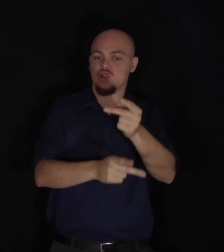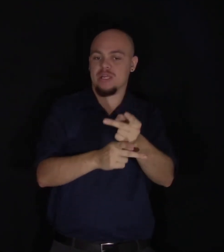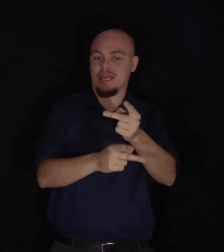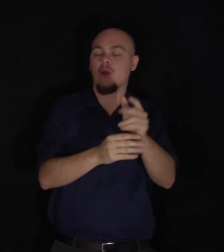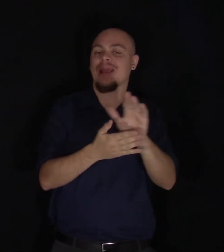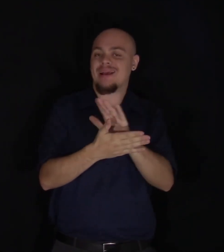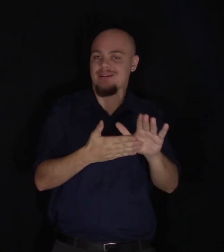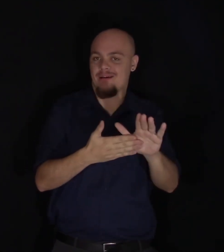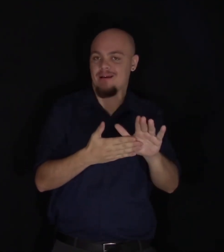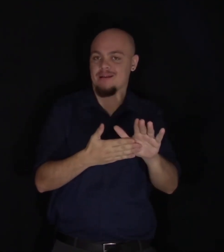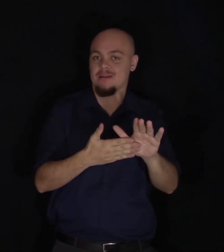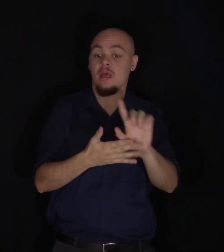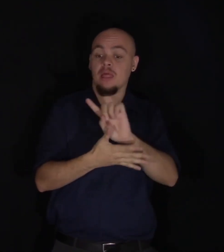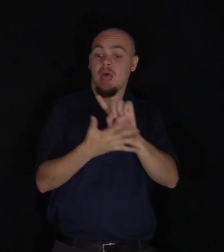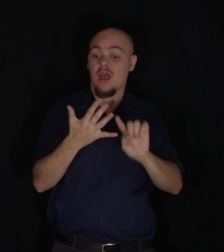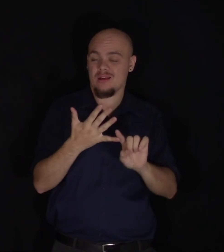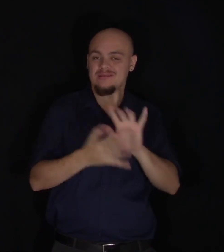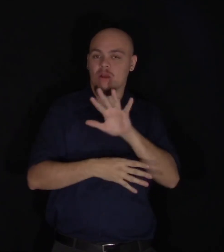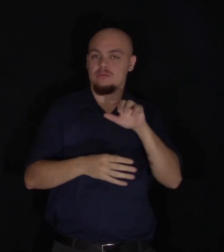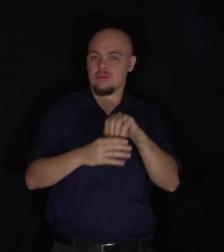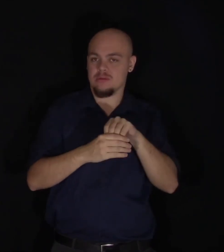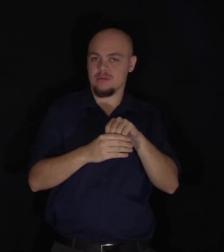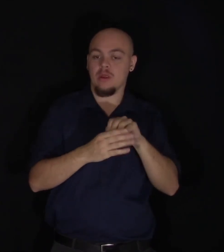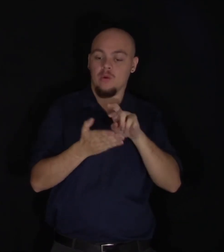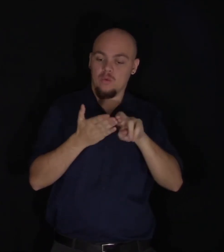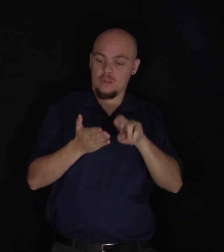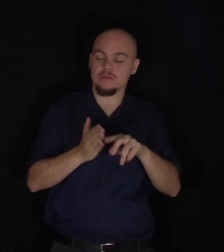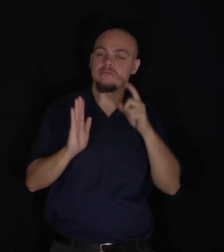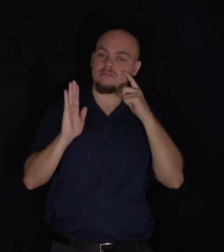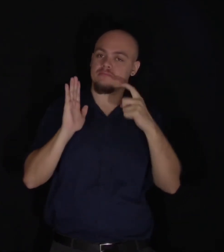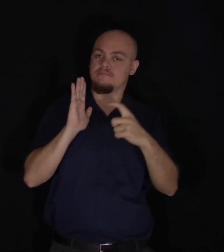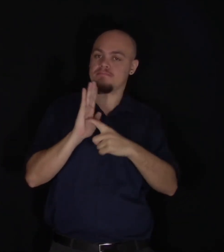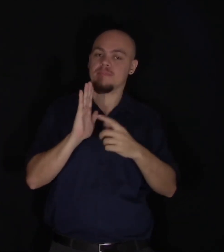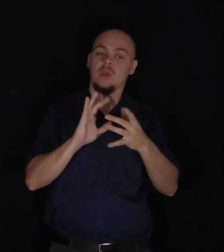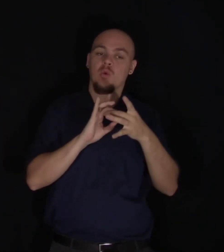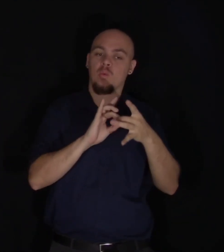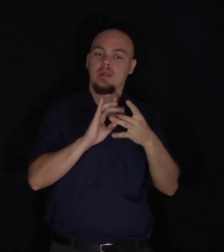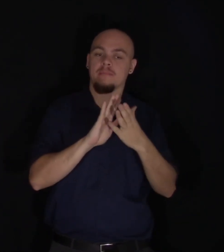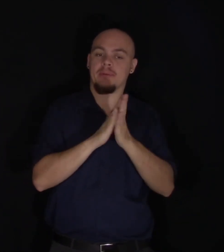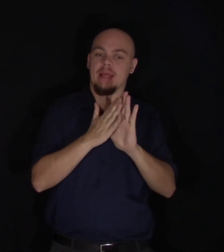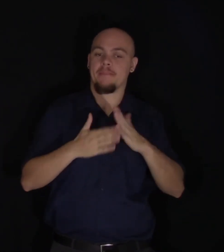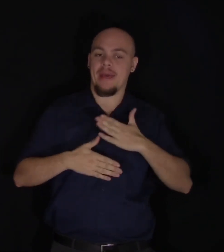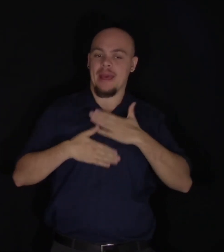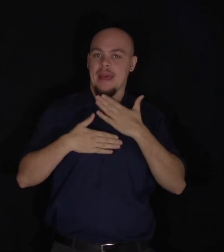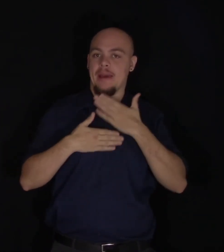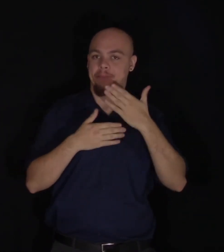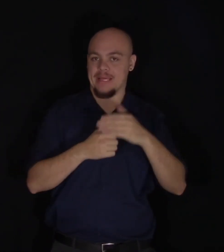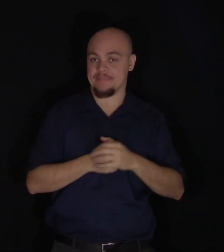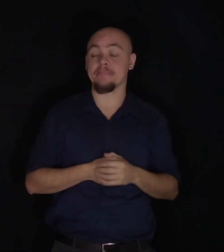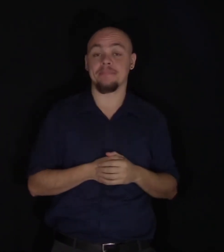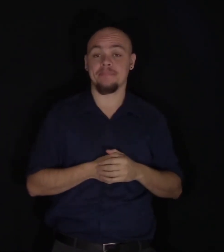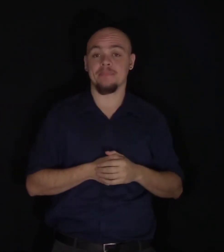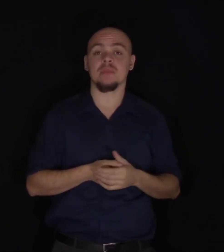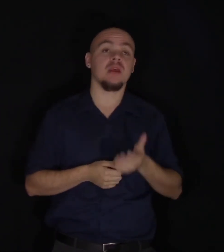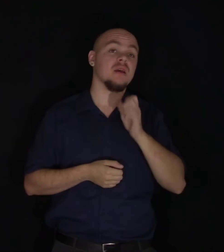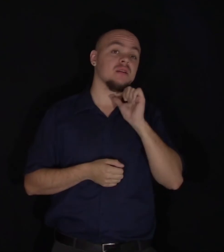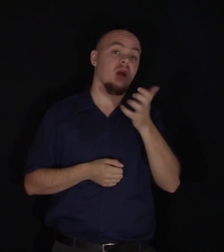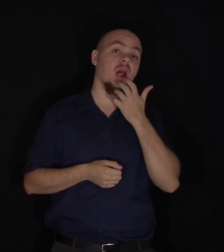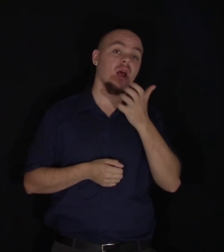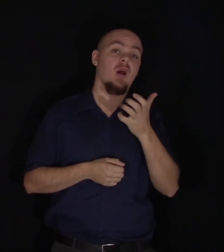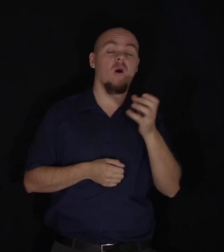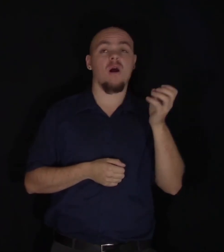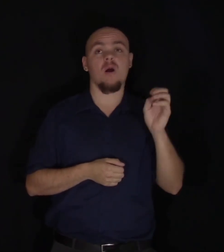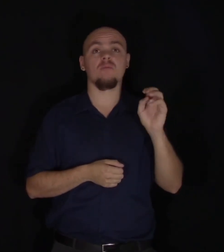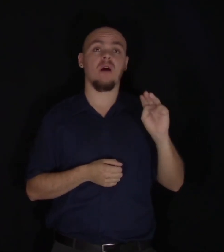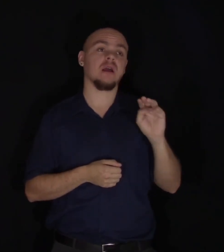kind. These are all factors that research indicates make relationships happier. Instead of yelling, oh my